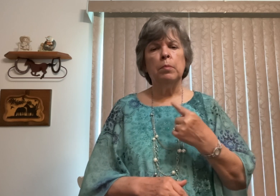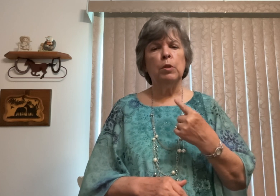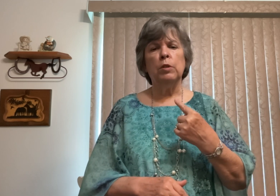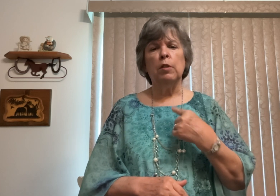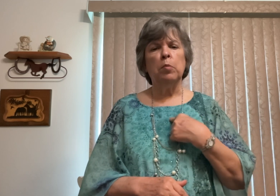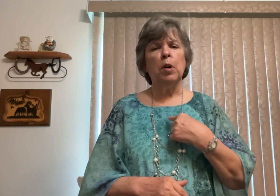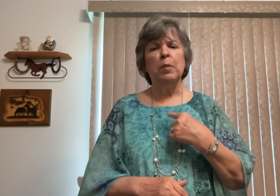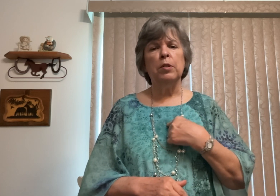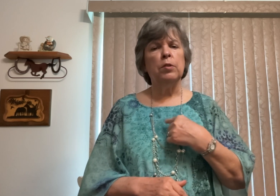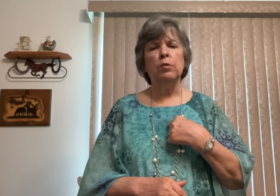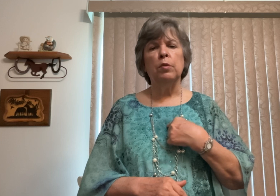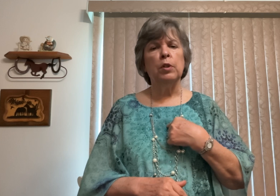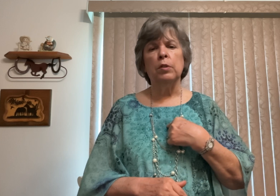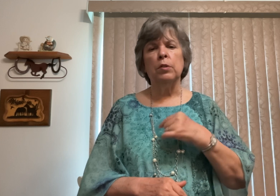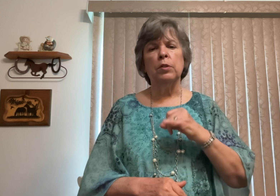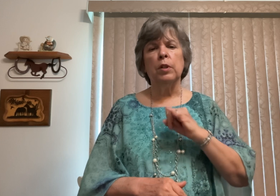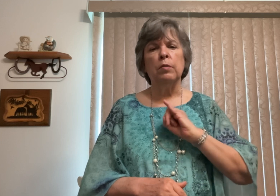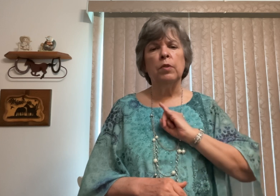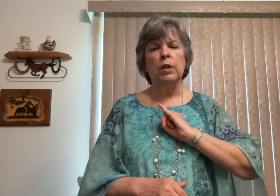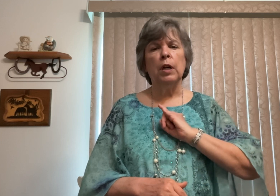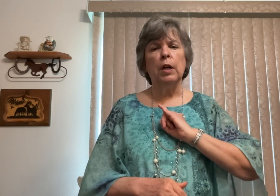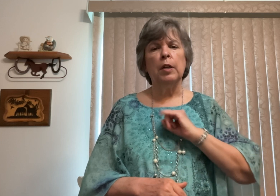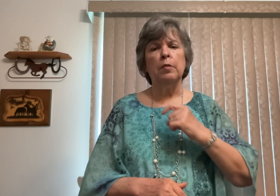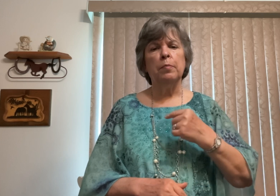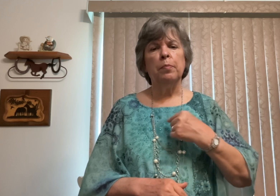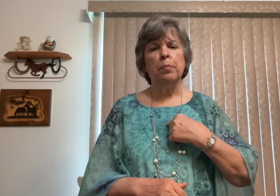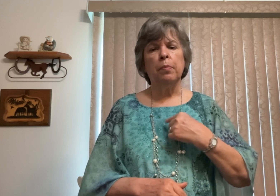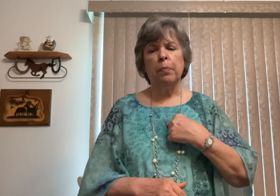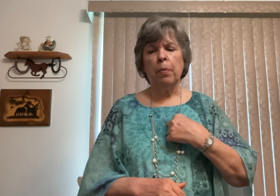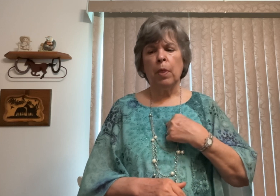Most deaf probably just do this instead of the I.